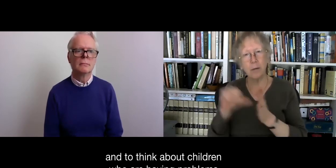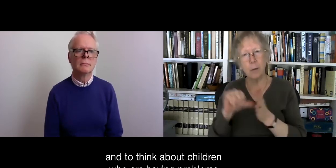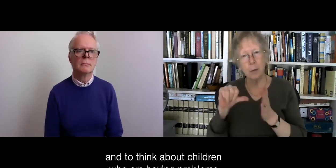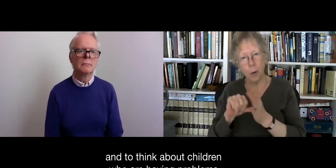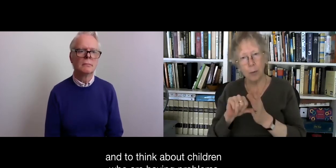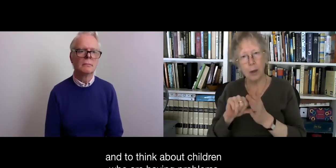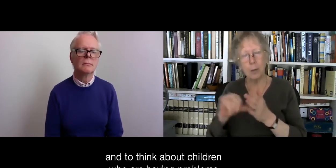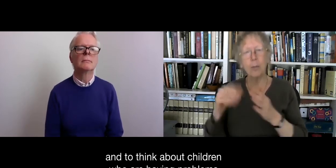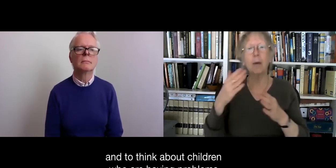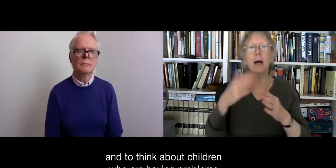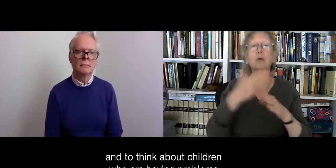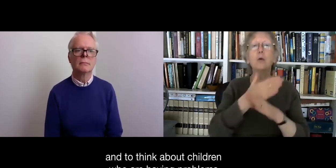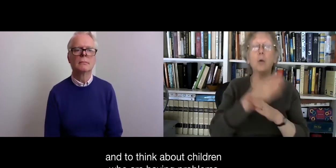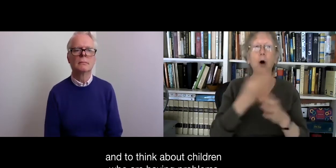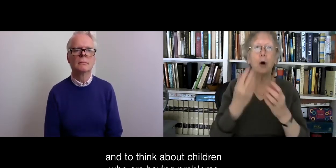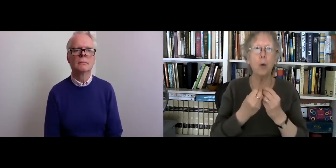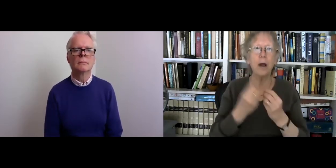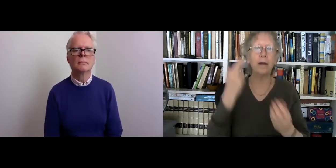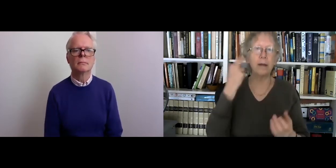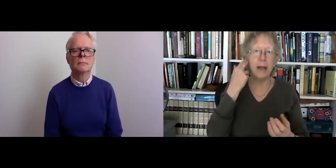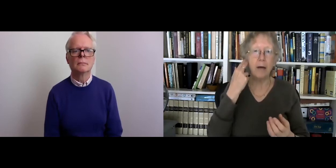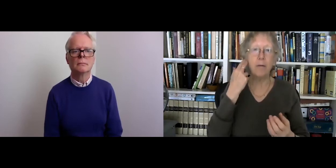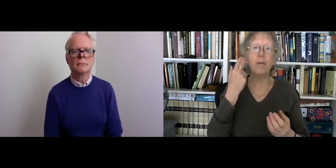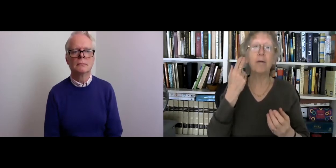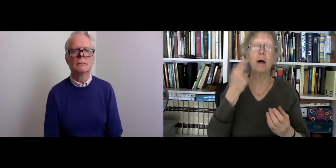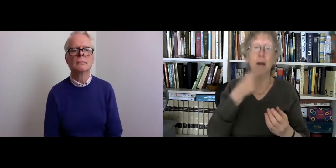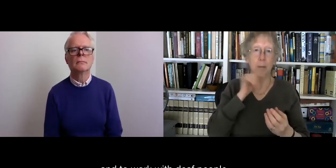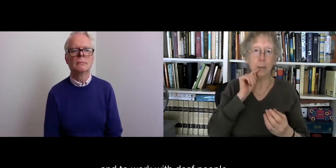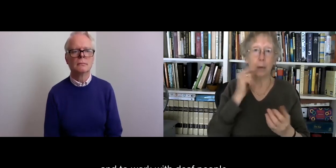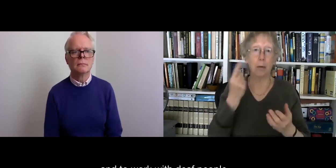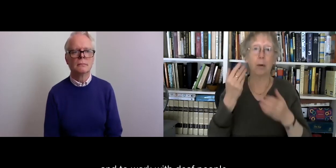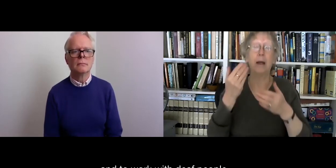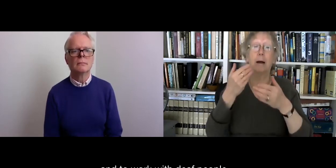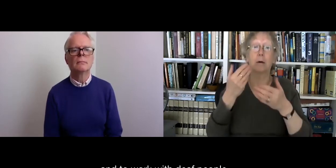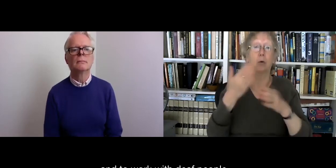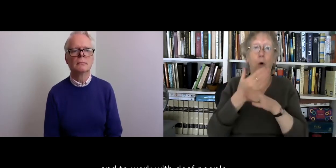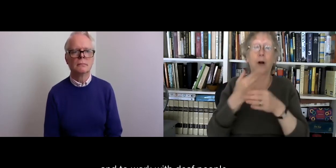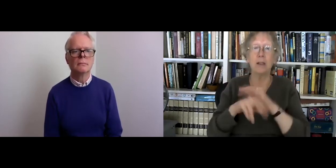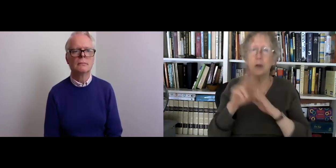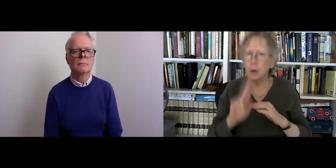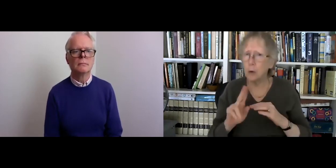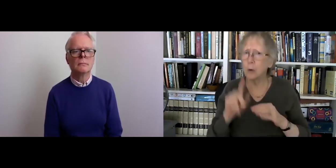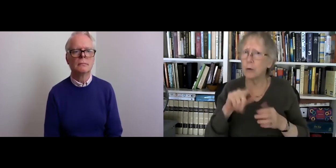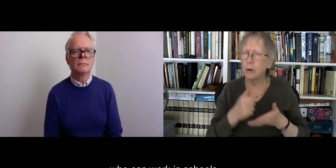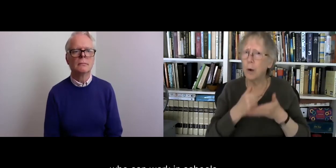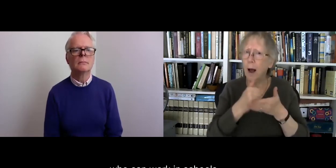think about children who are having problems, and to work with deaf people who can work